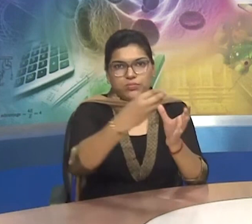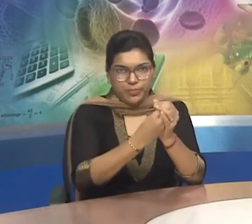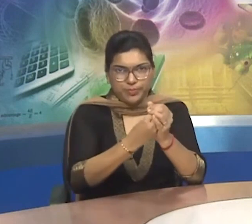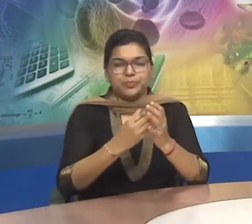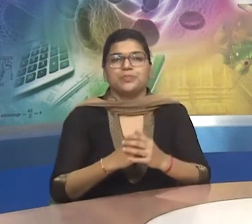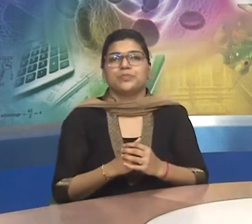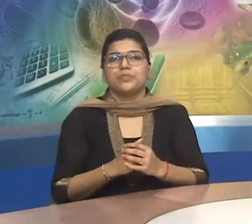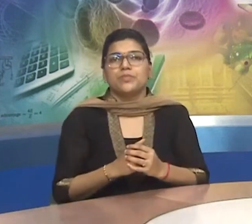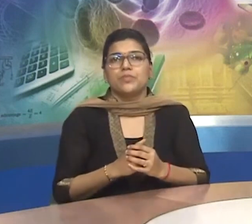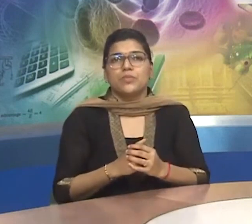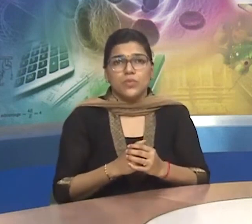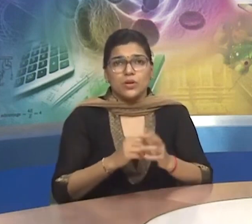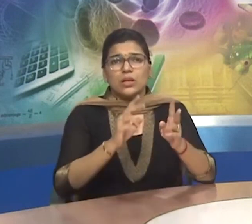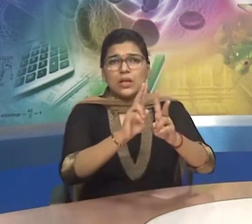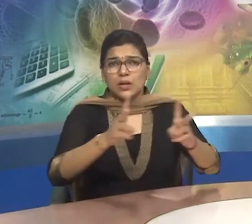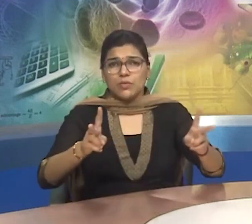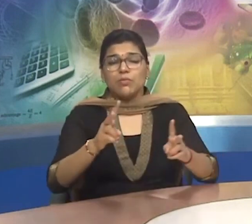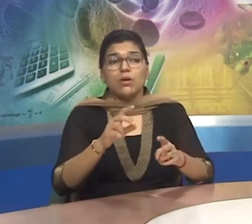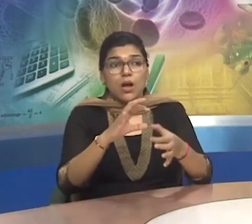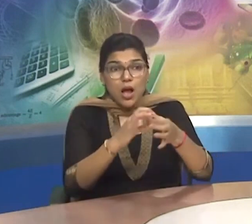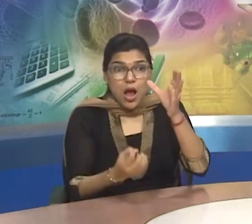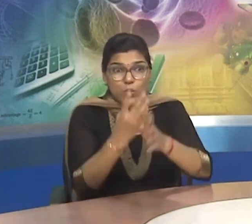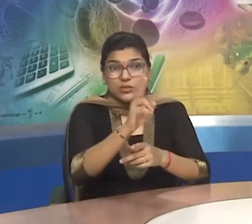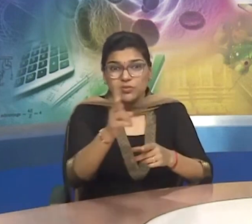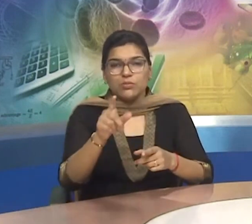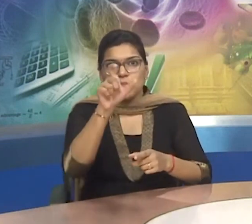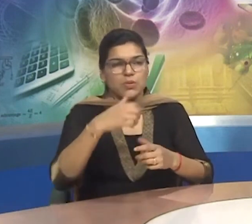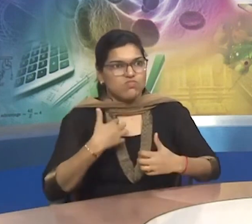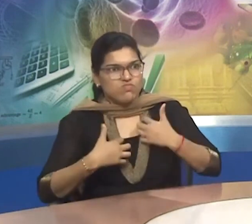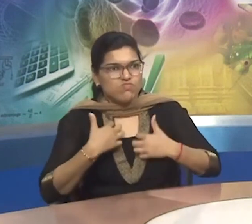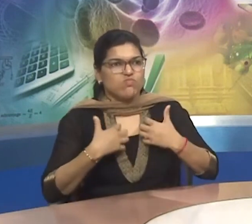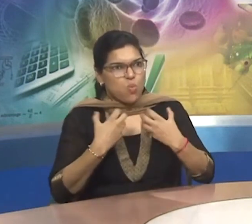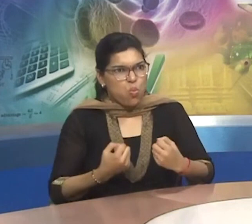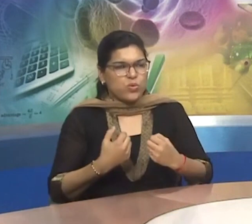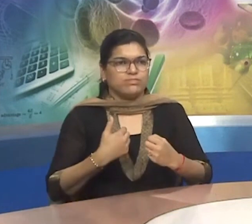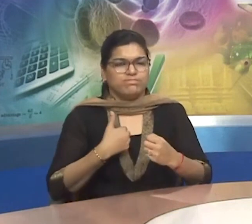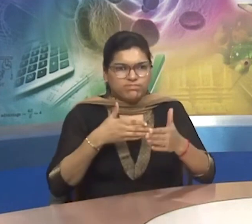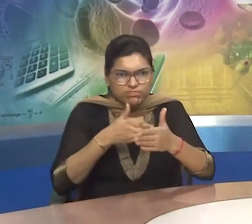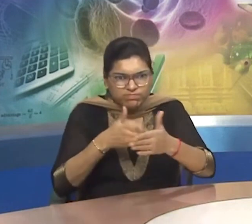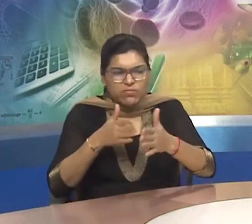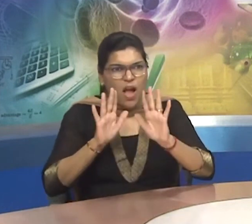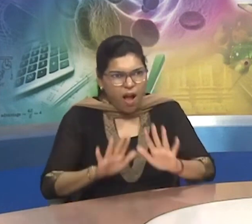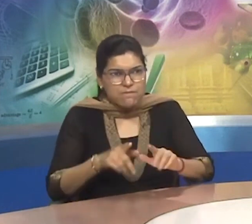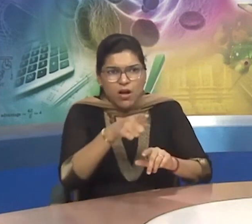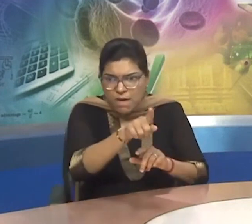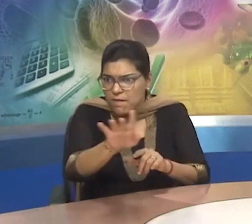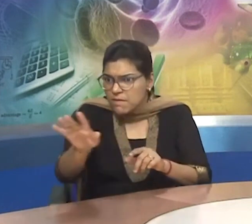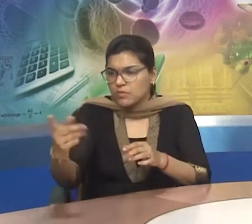As we all know that we have freedom of association, and this is the right of the person to join with other